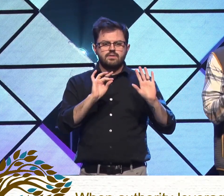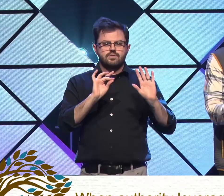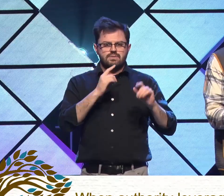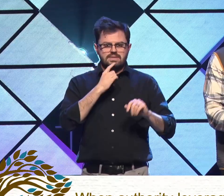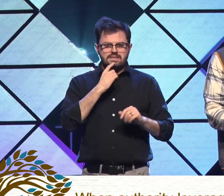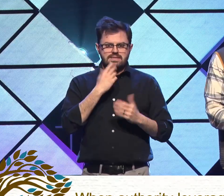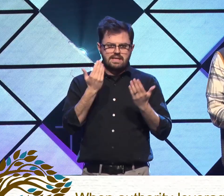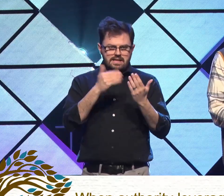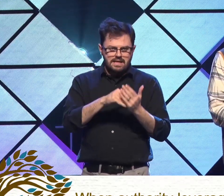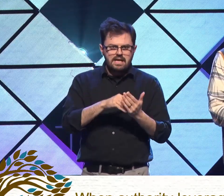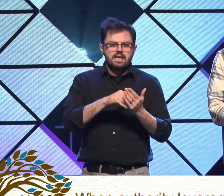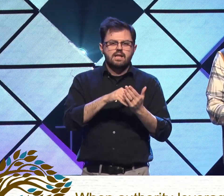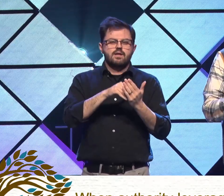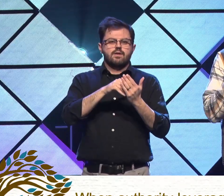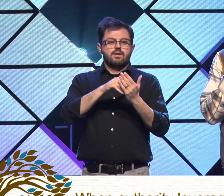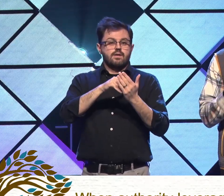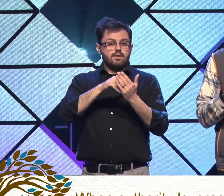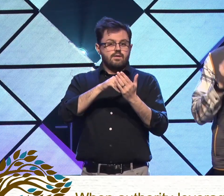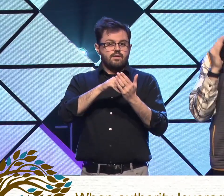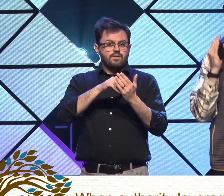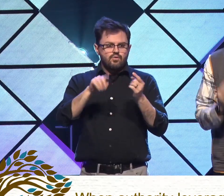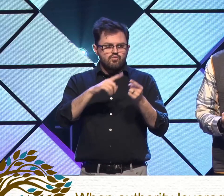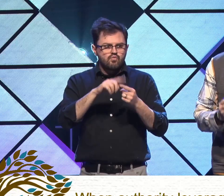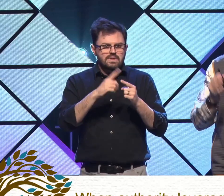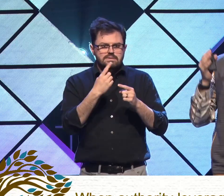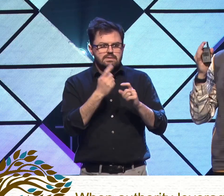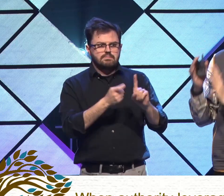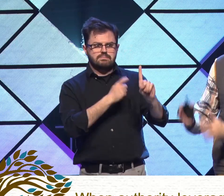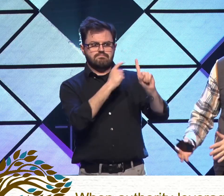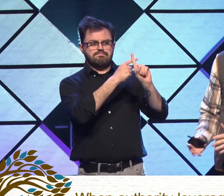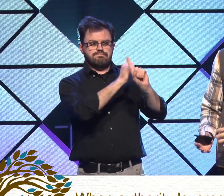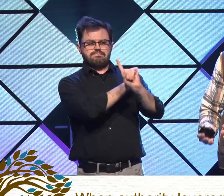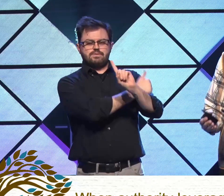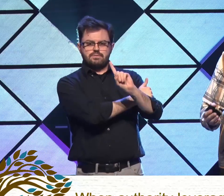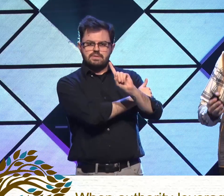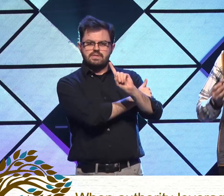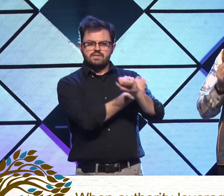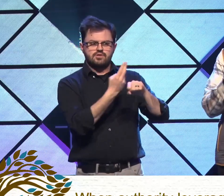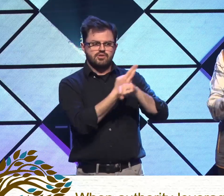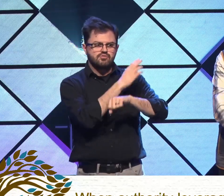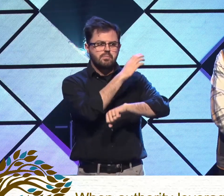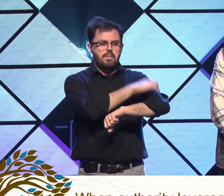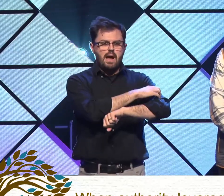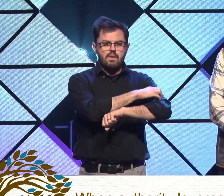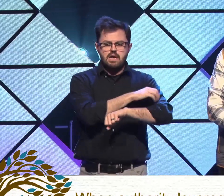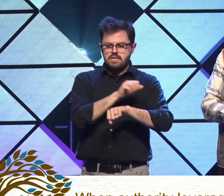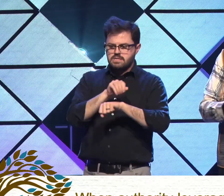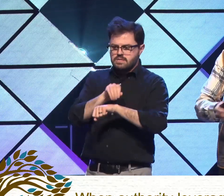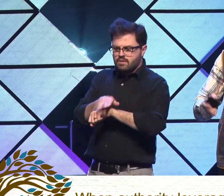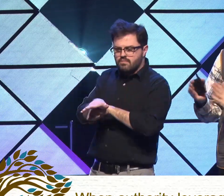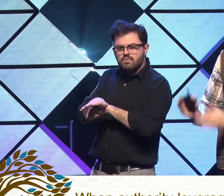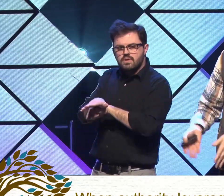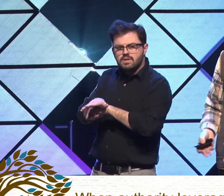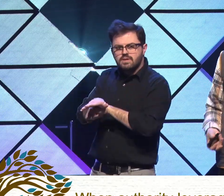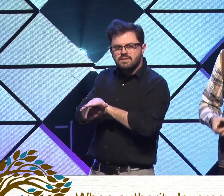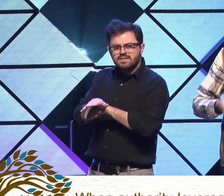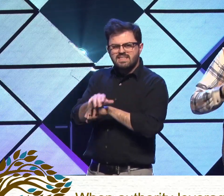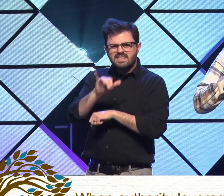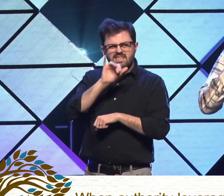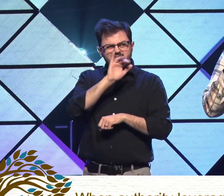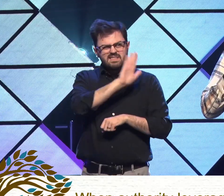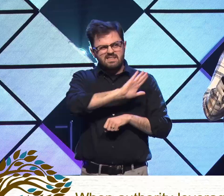When authority leverages power for influence, leadership becomes